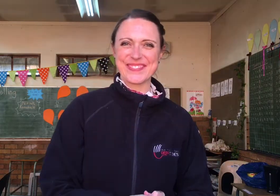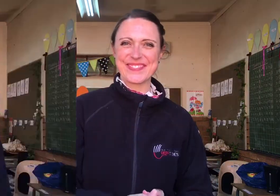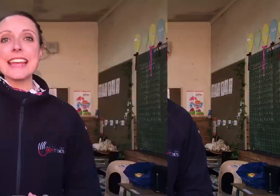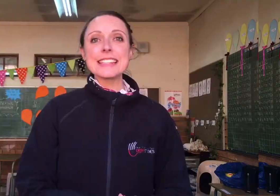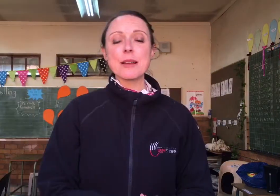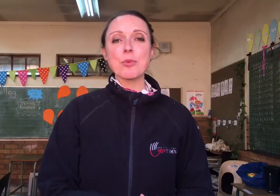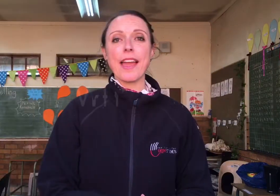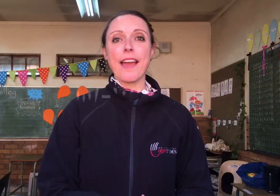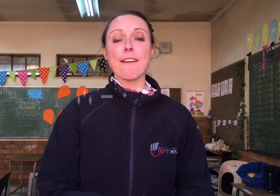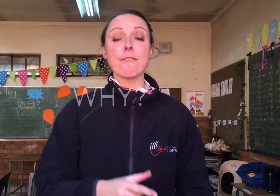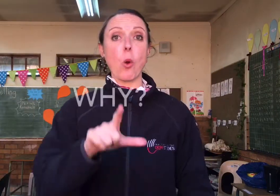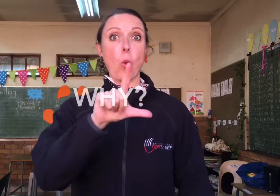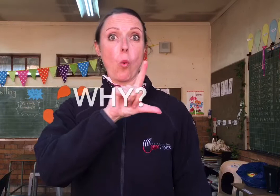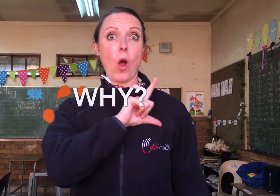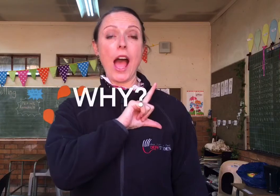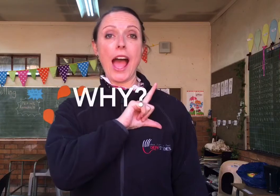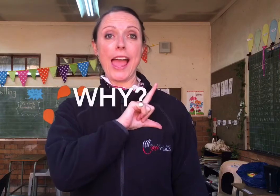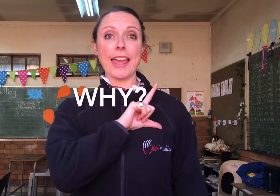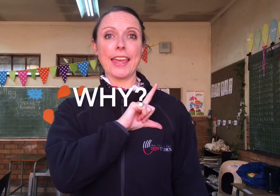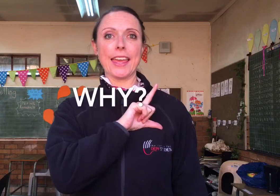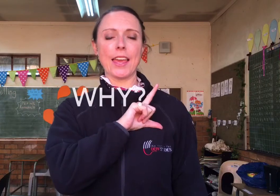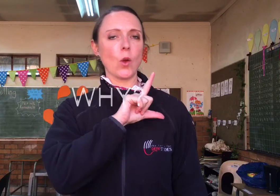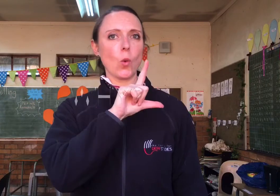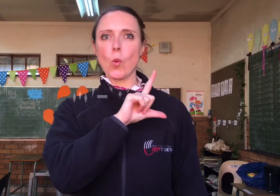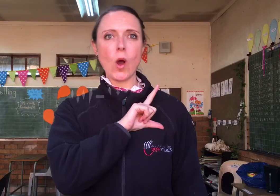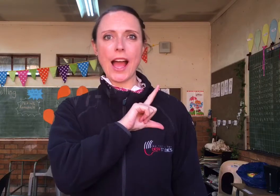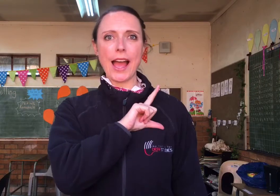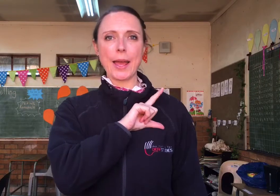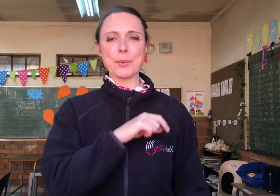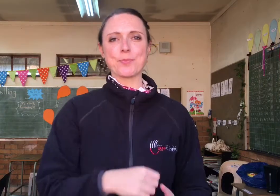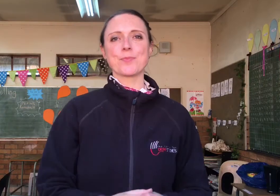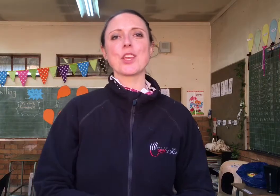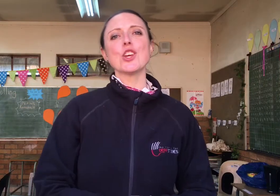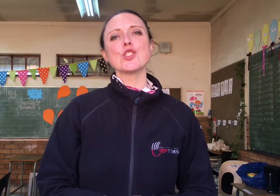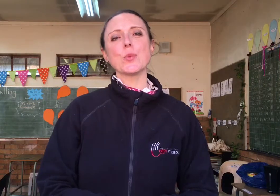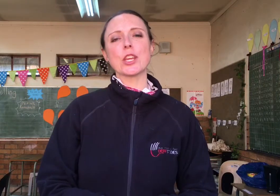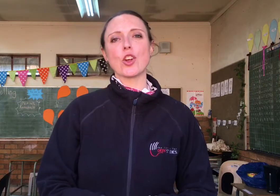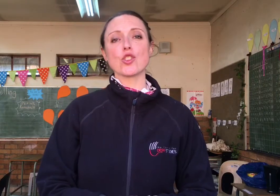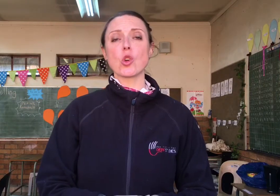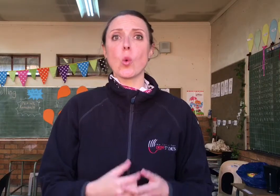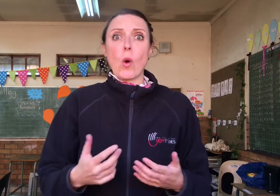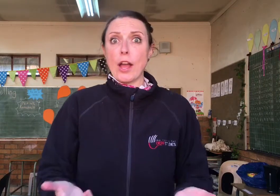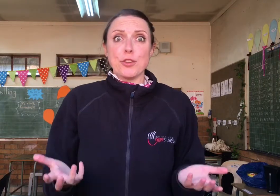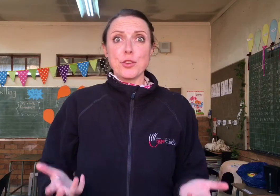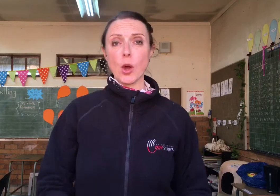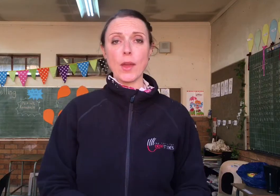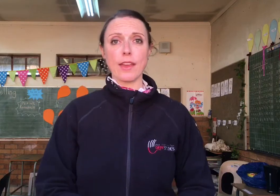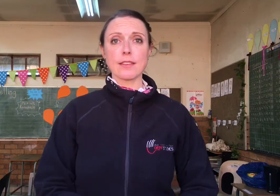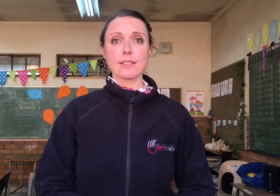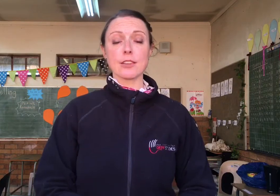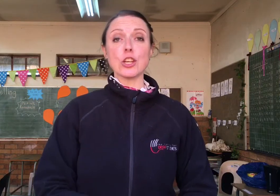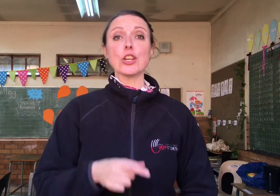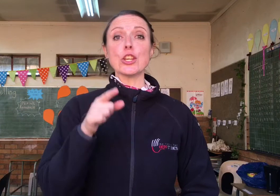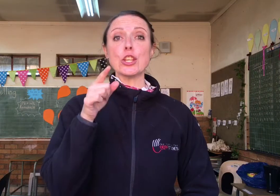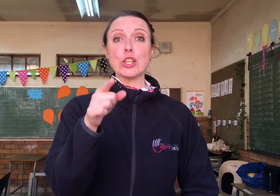Next up we have why. Why? So we can ask, why are you going?